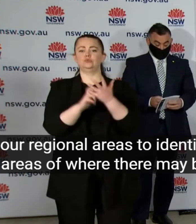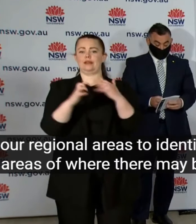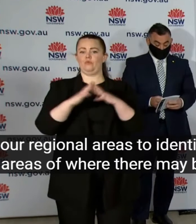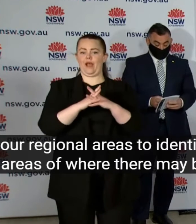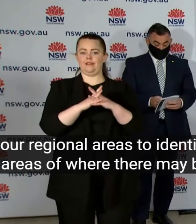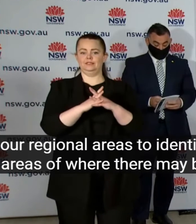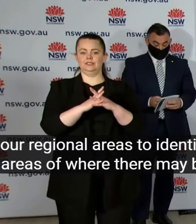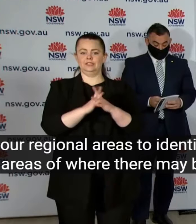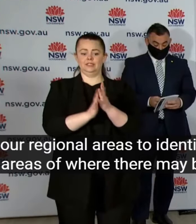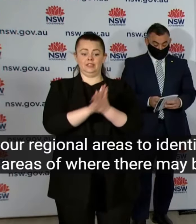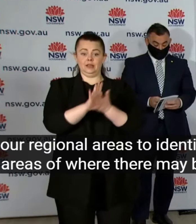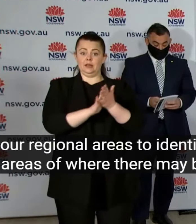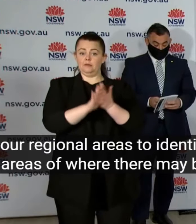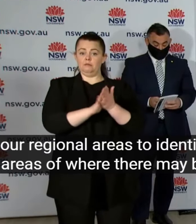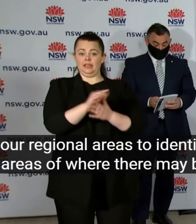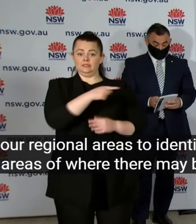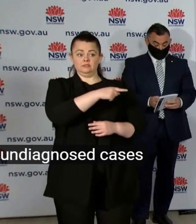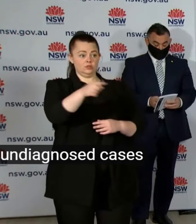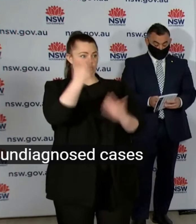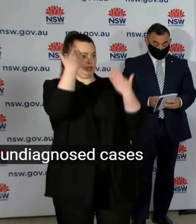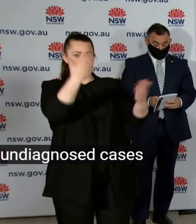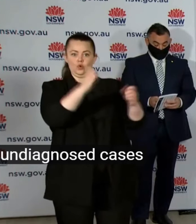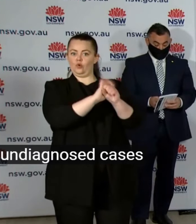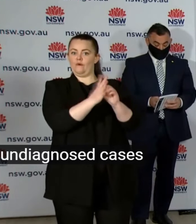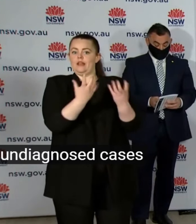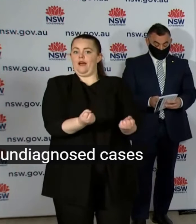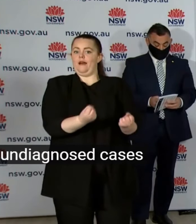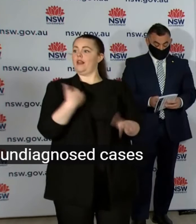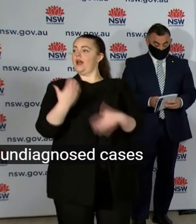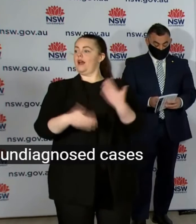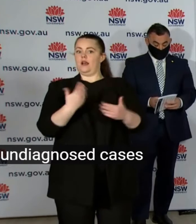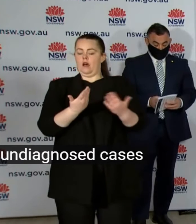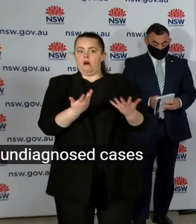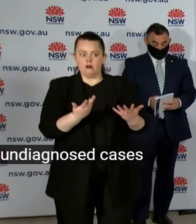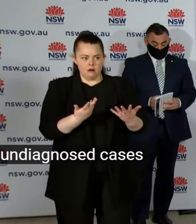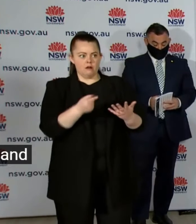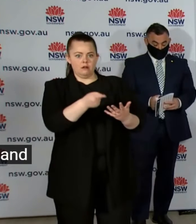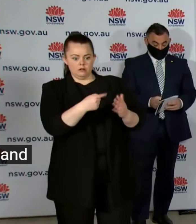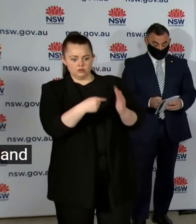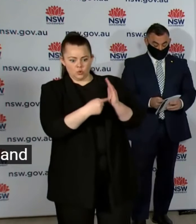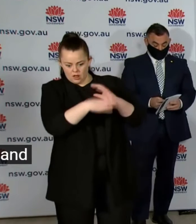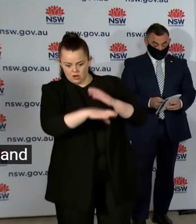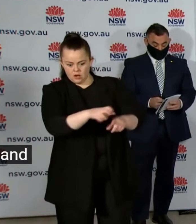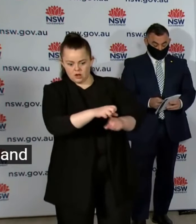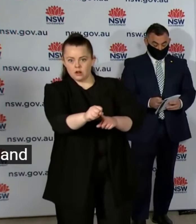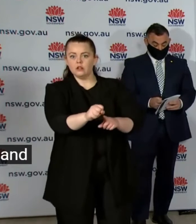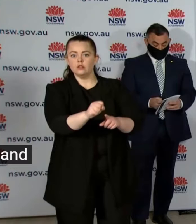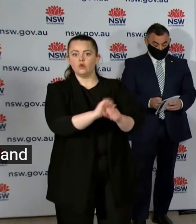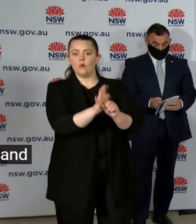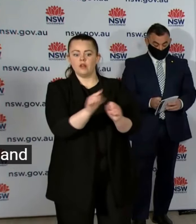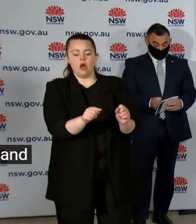areas of where there may be undiagnosed cases and where we need to focus our efforts and where we ask the community to come forward for